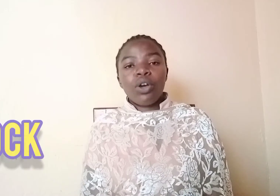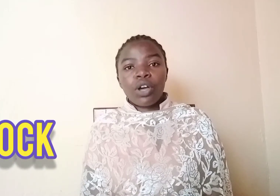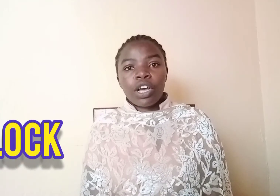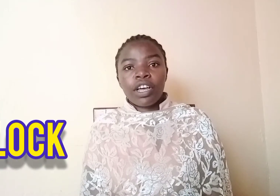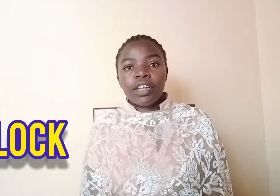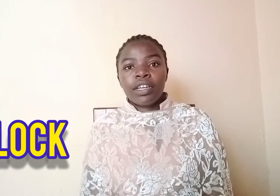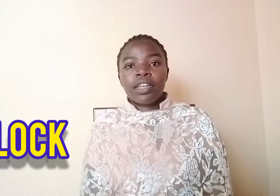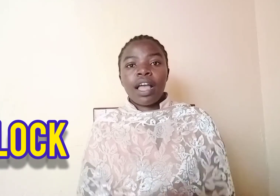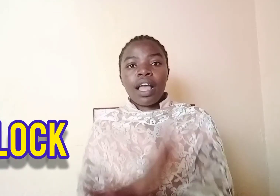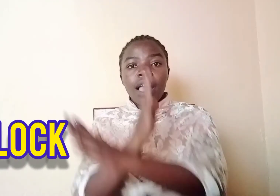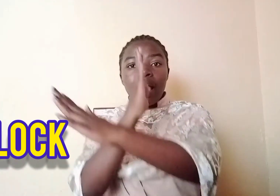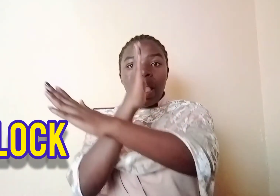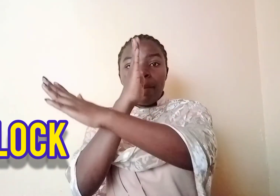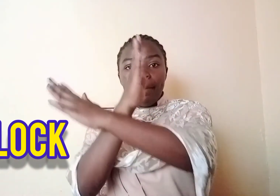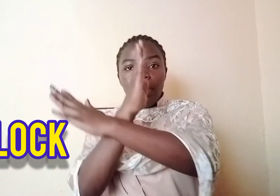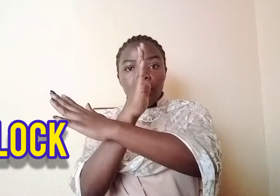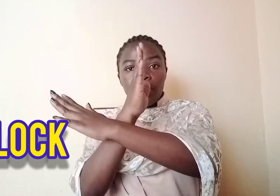Block. Block.